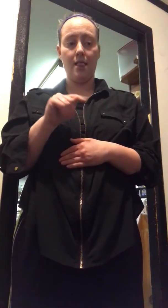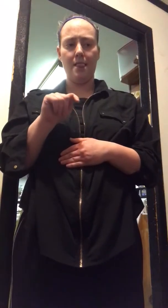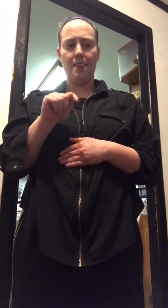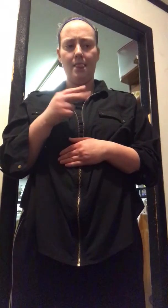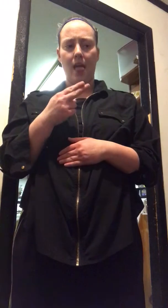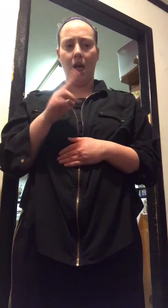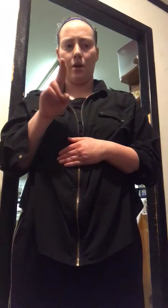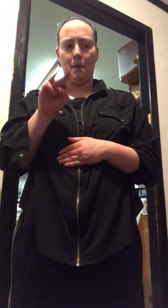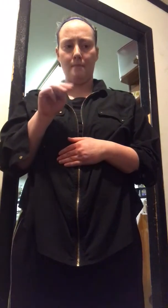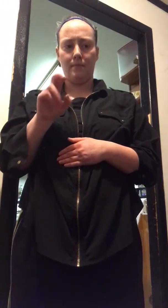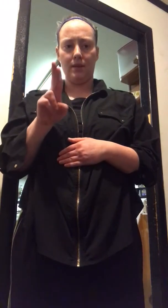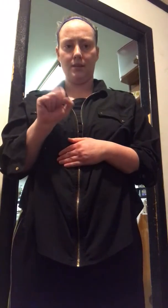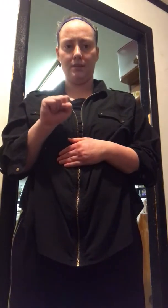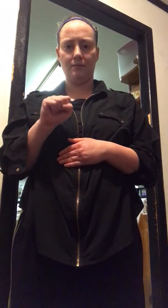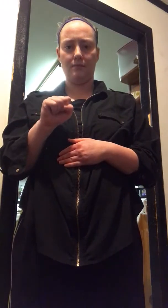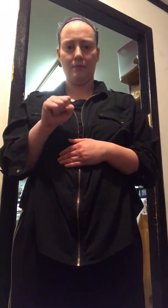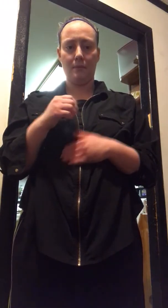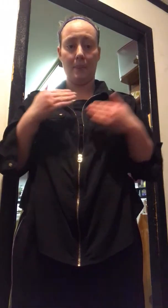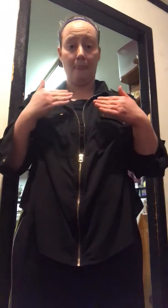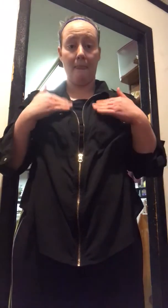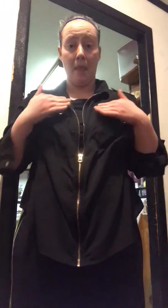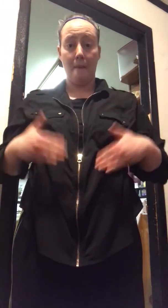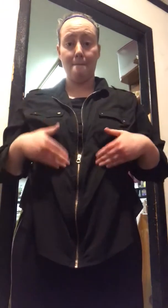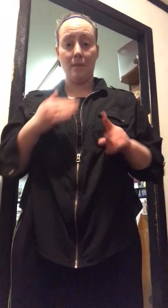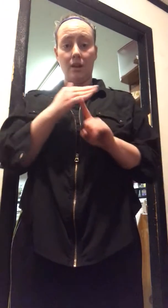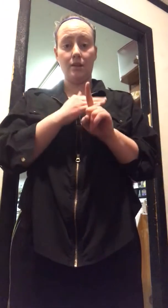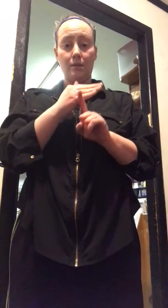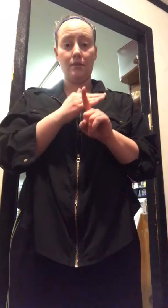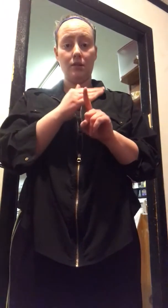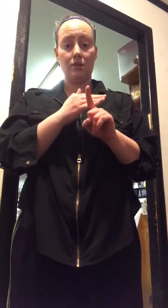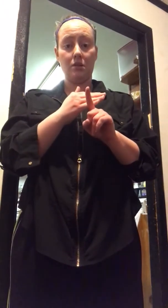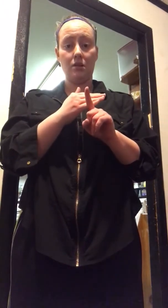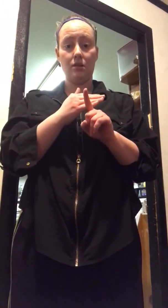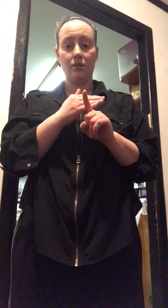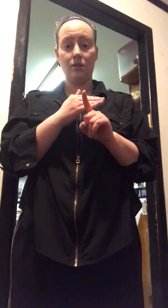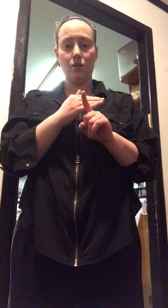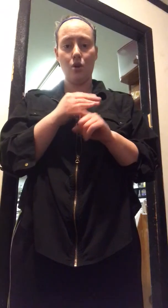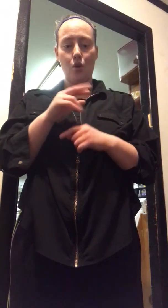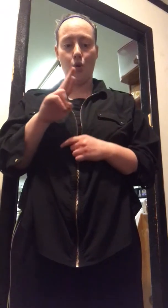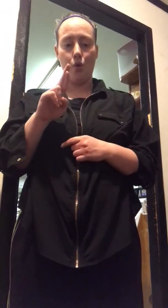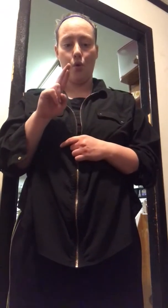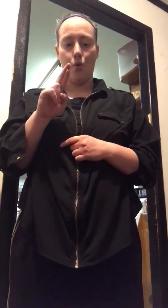Body temperature is regulated by a blank feedback